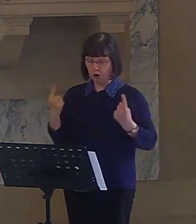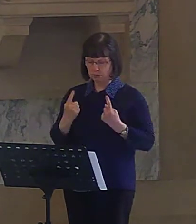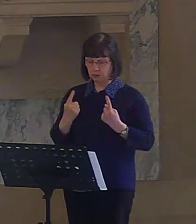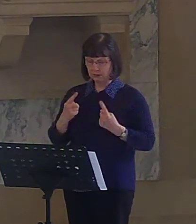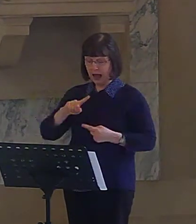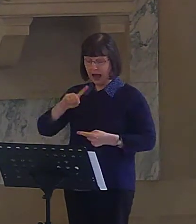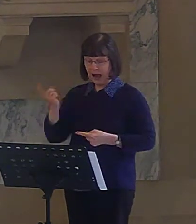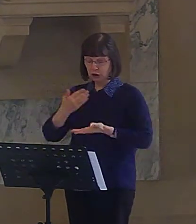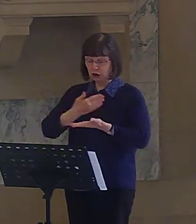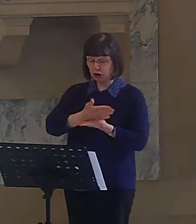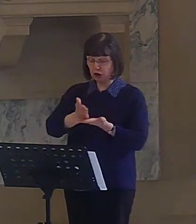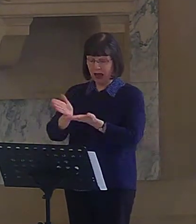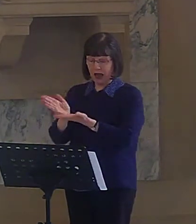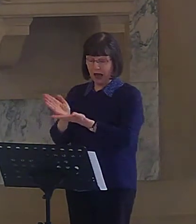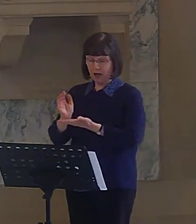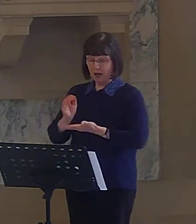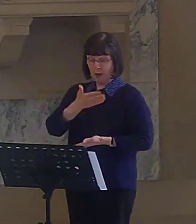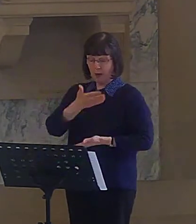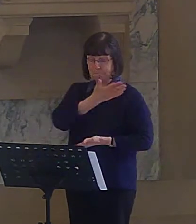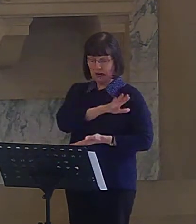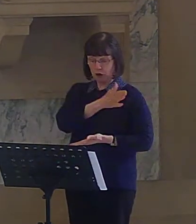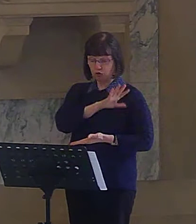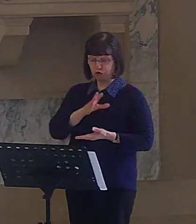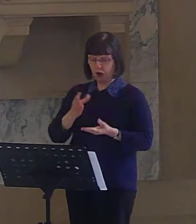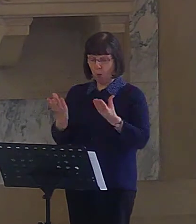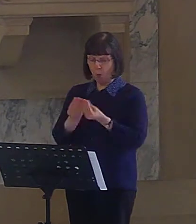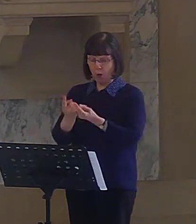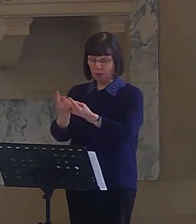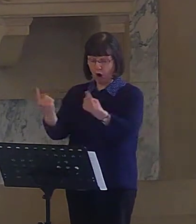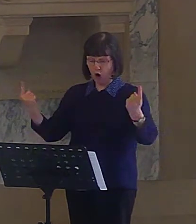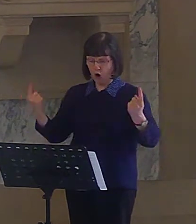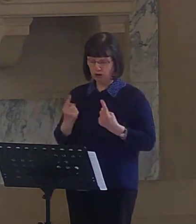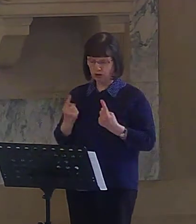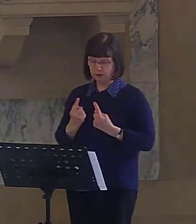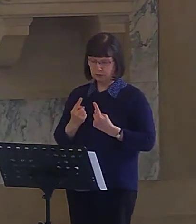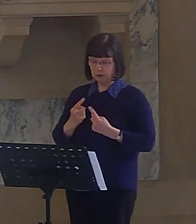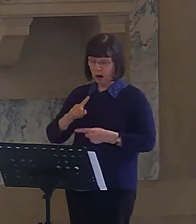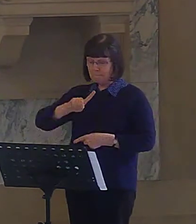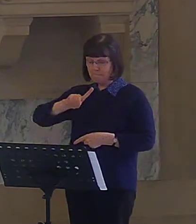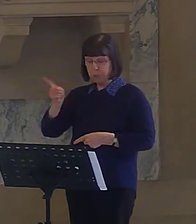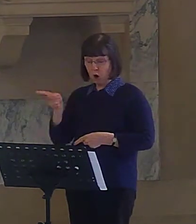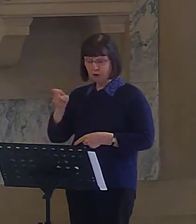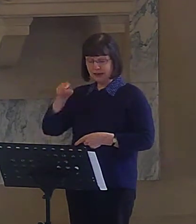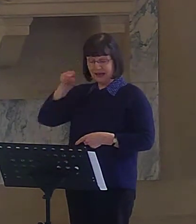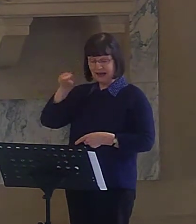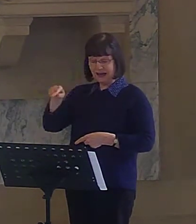He was one of us and shared the ministry with us.